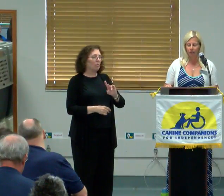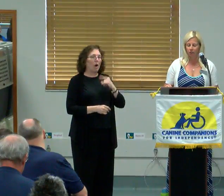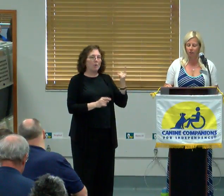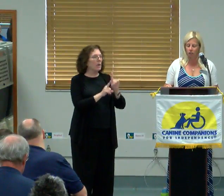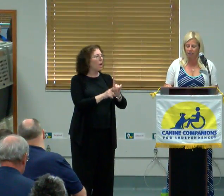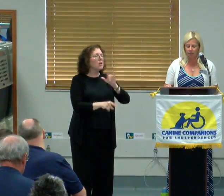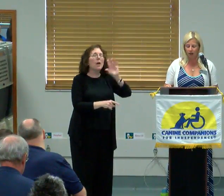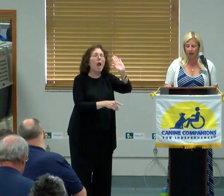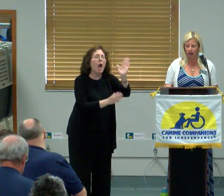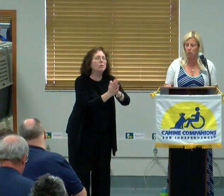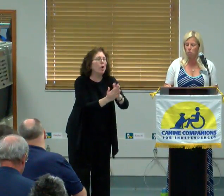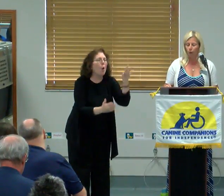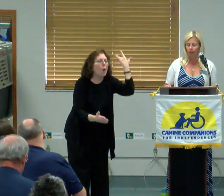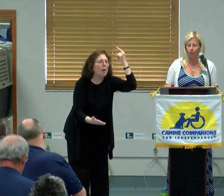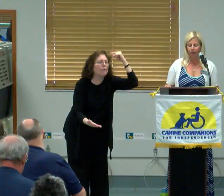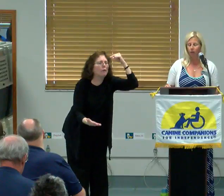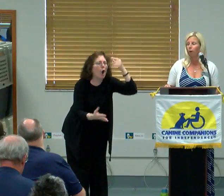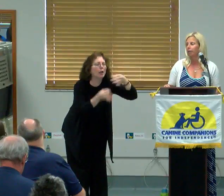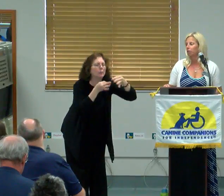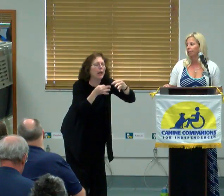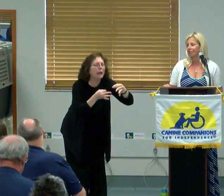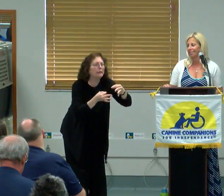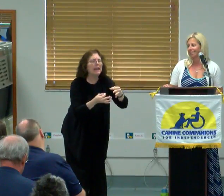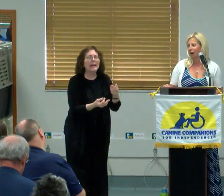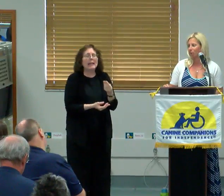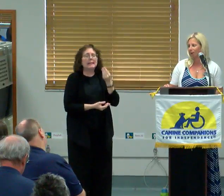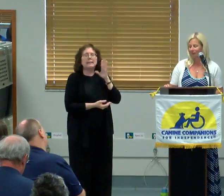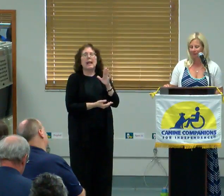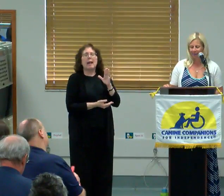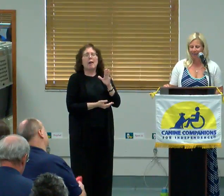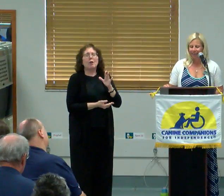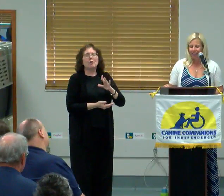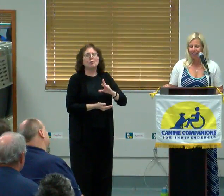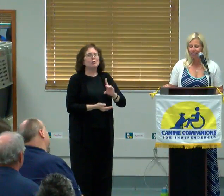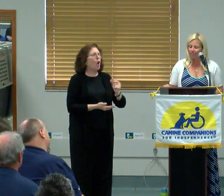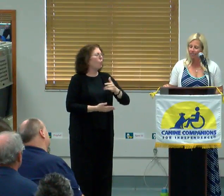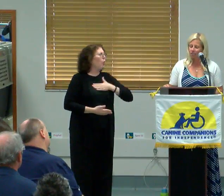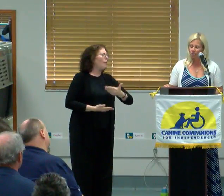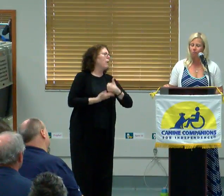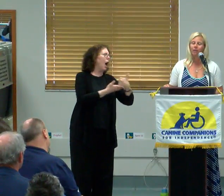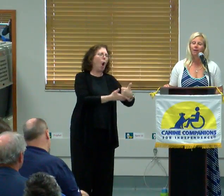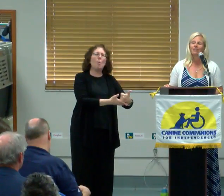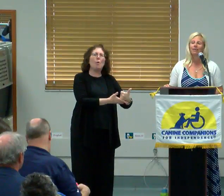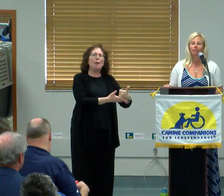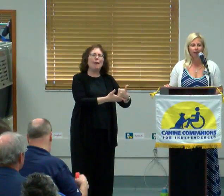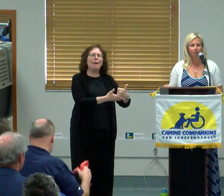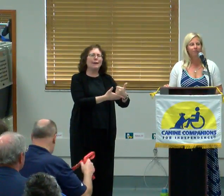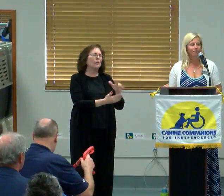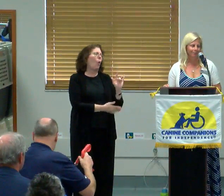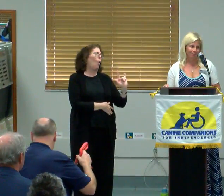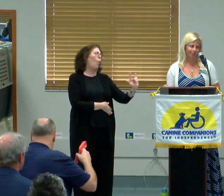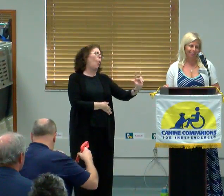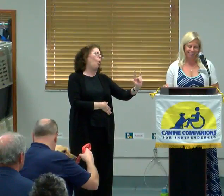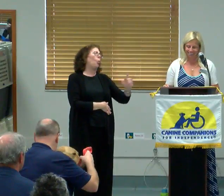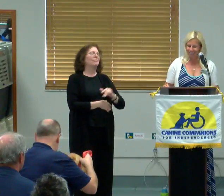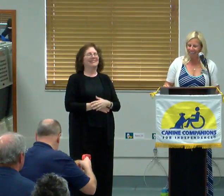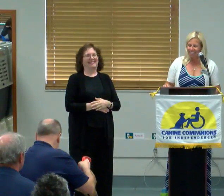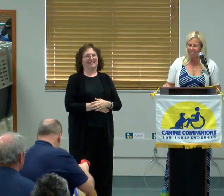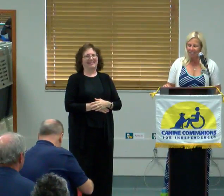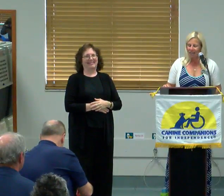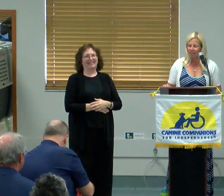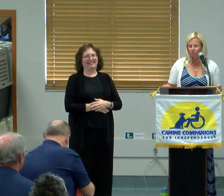ever ask her to justify or explain why she needs his help. He does it just because he loves to do